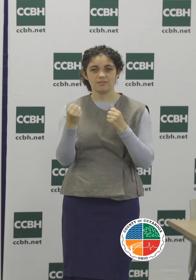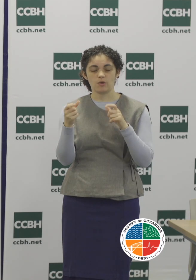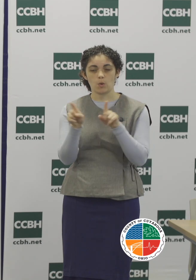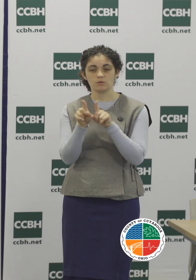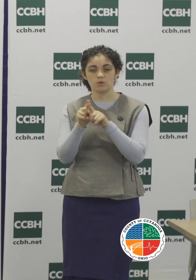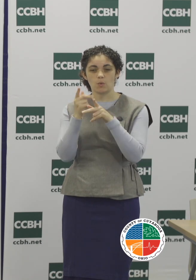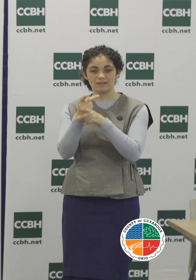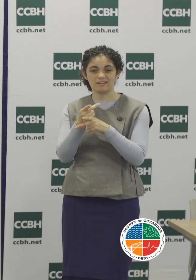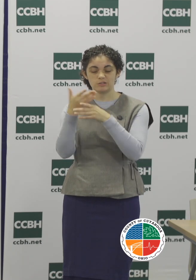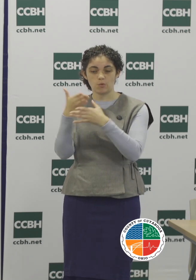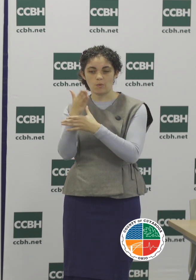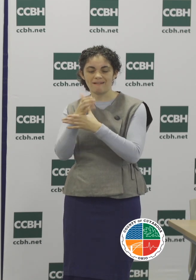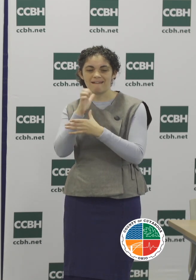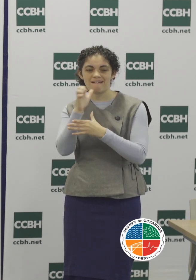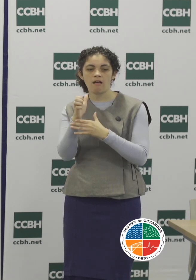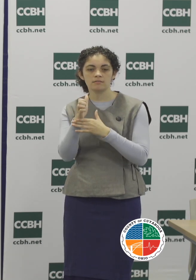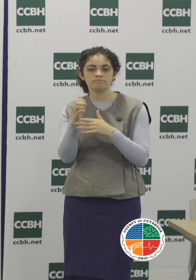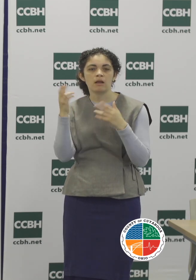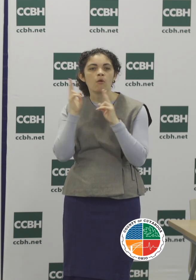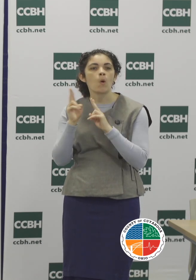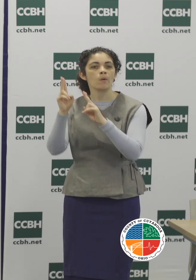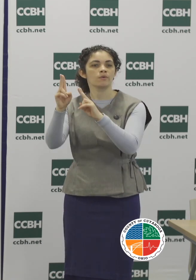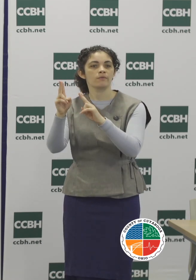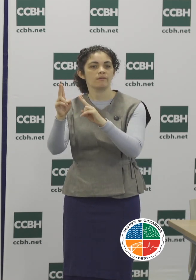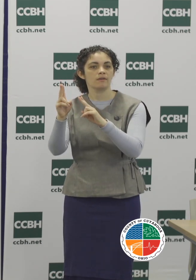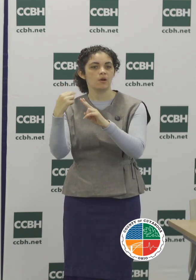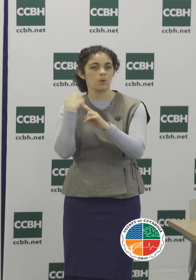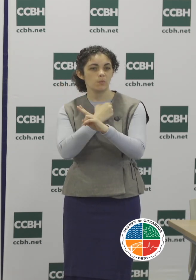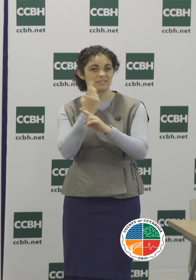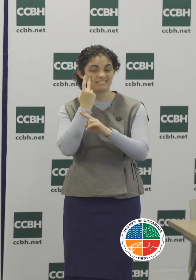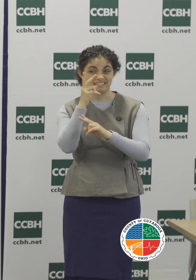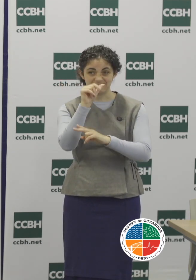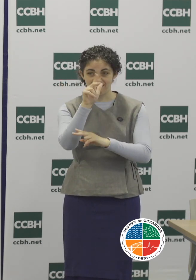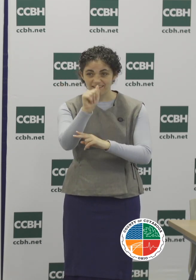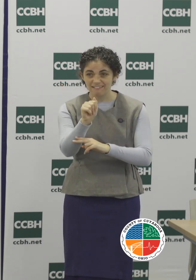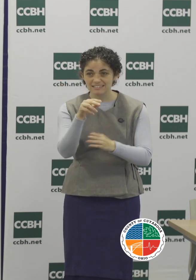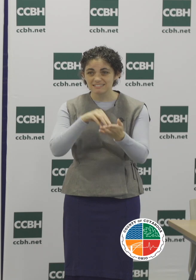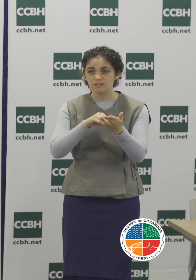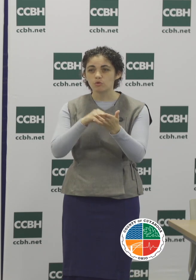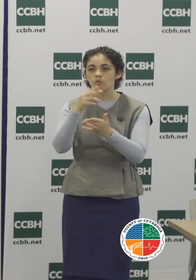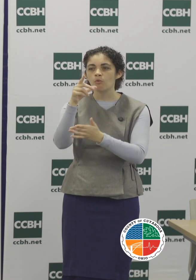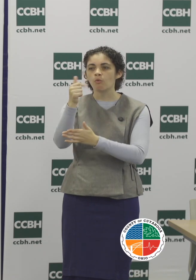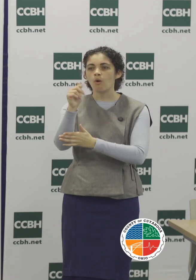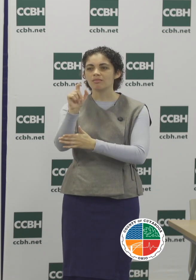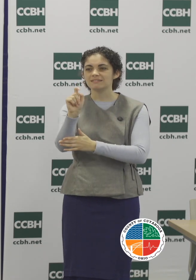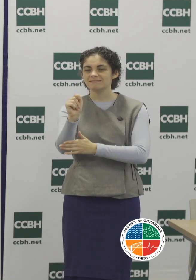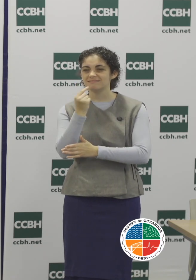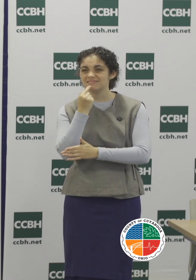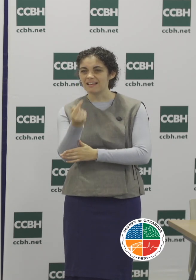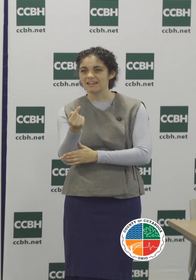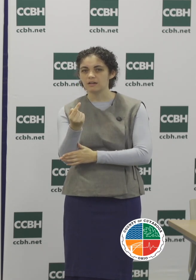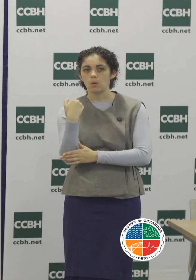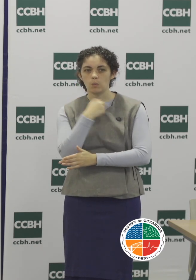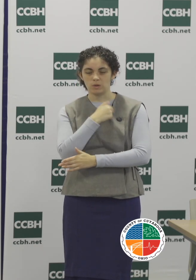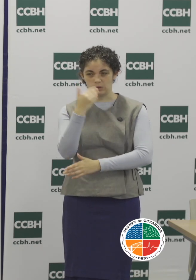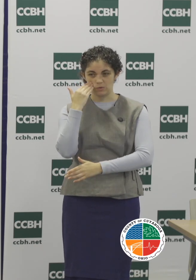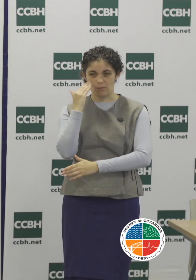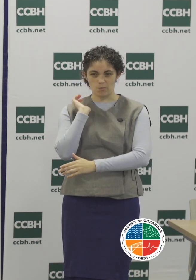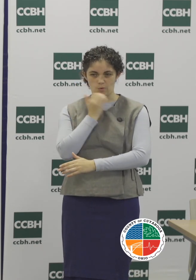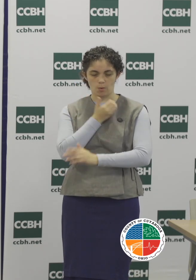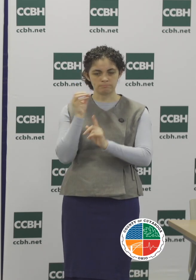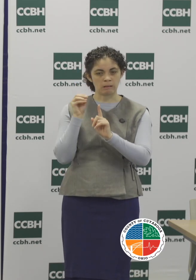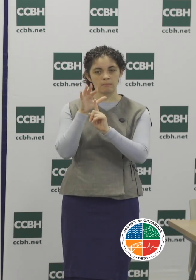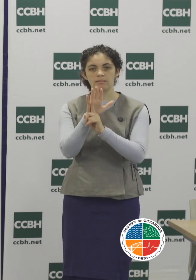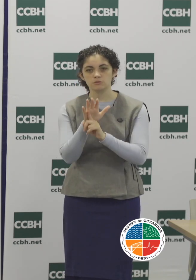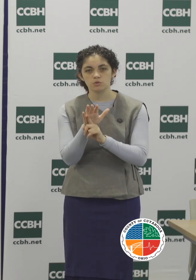care is a right and not a privilege. If we look at the data that Dr. Gullett presented, what we know is that in our